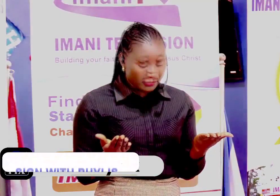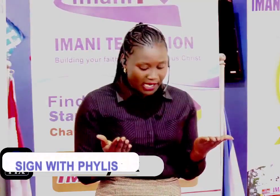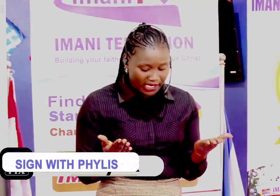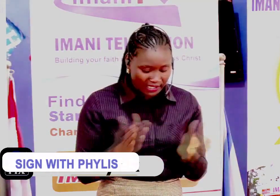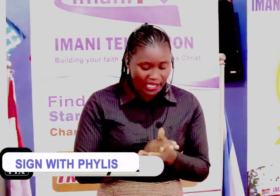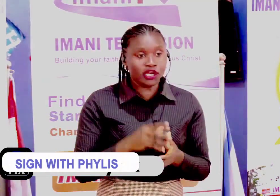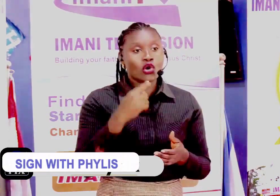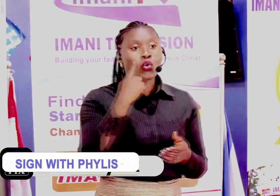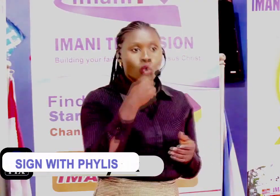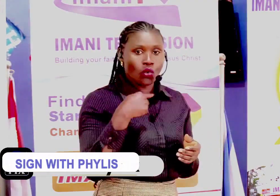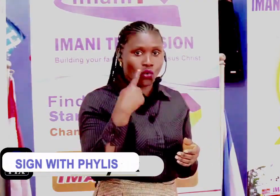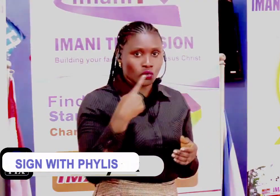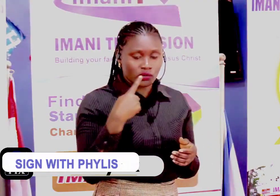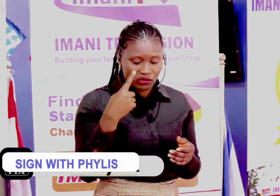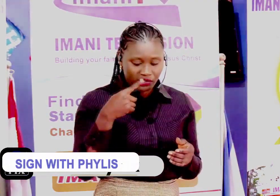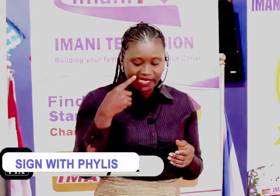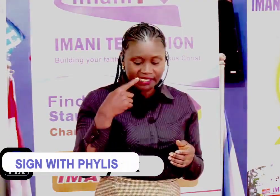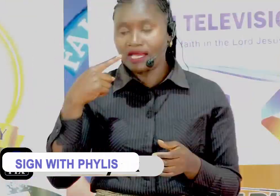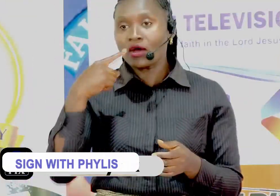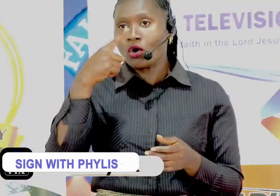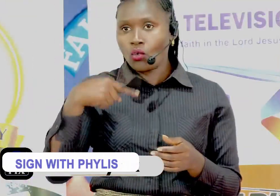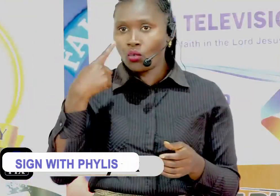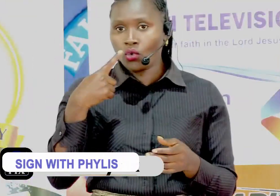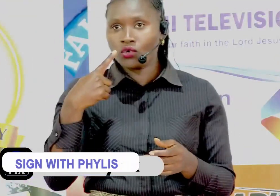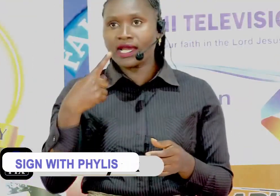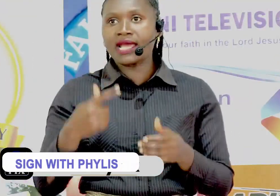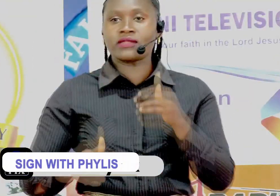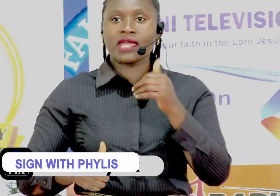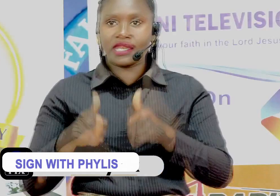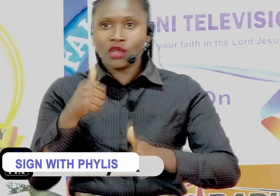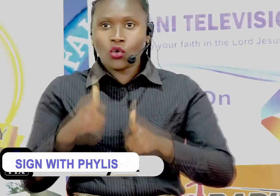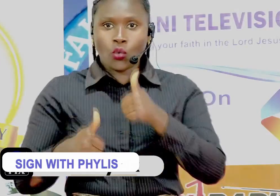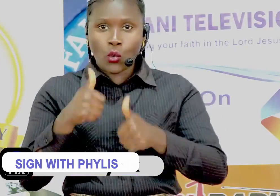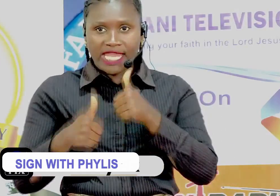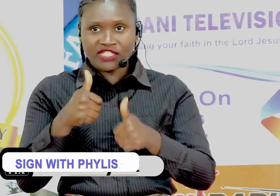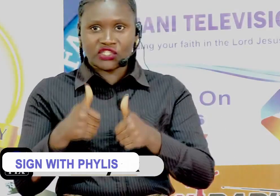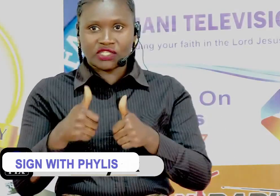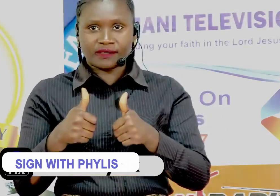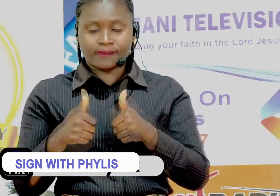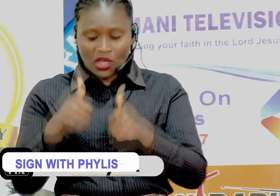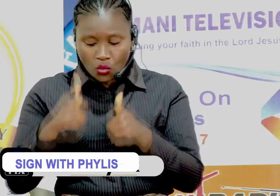and then who. We all say who, and then which.